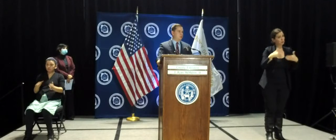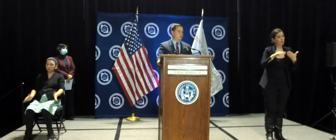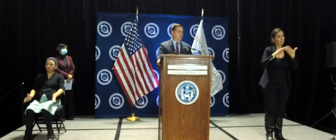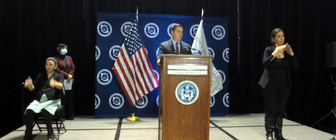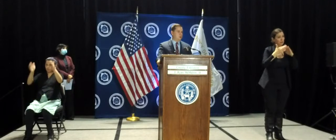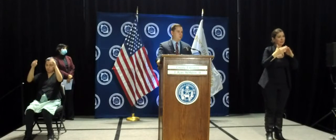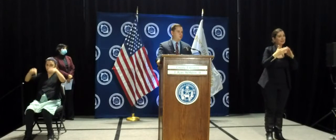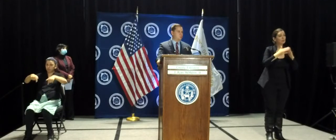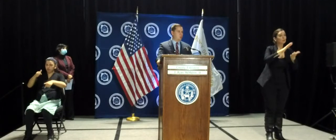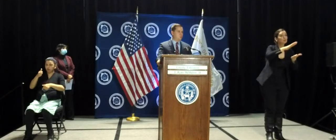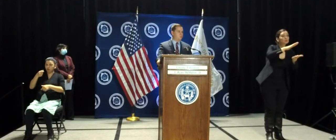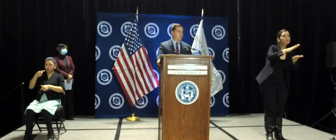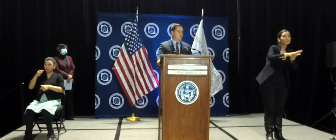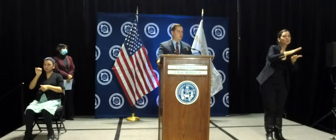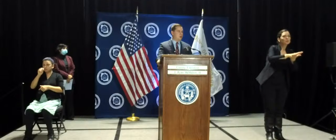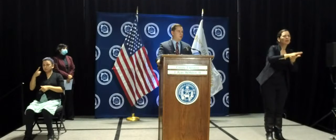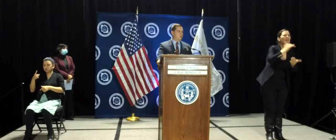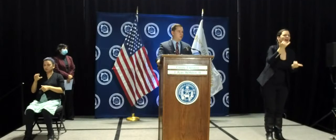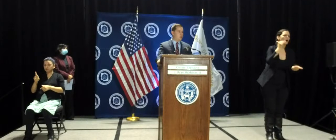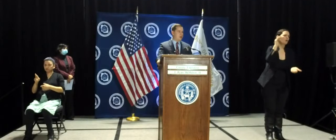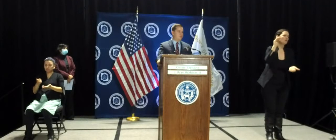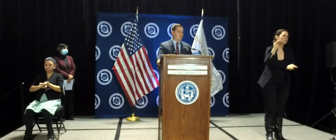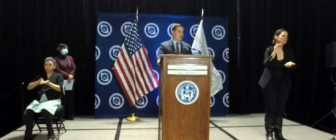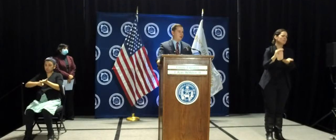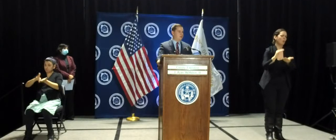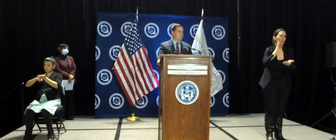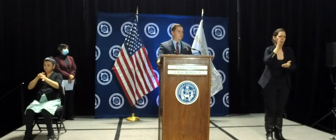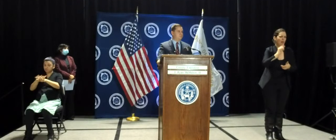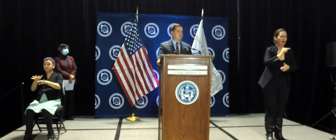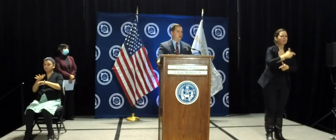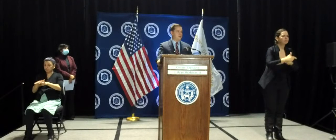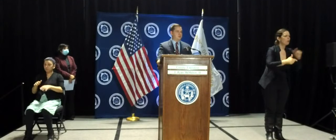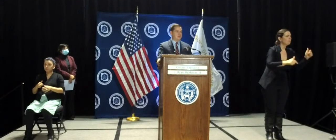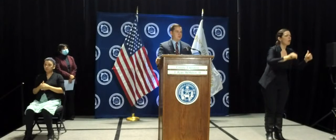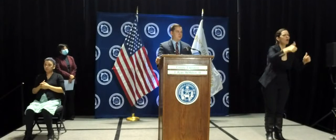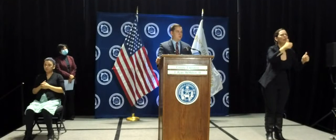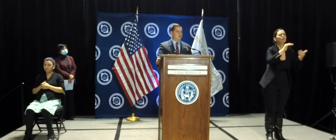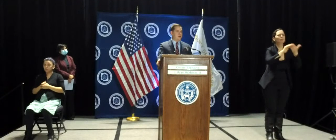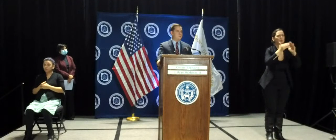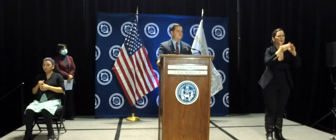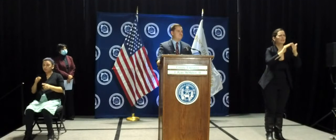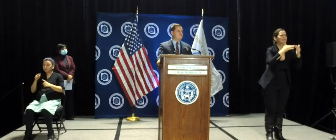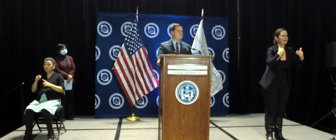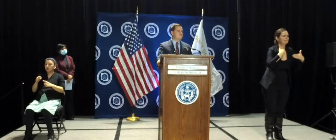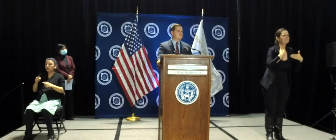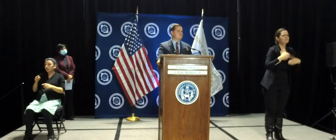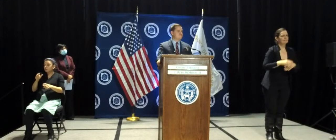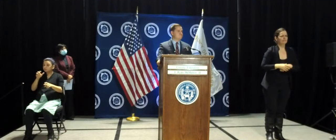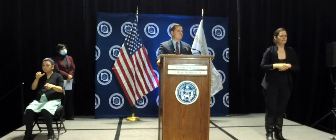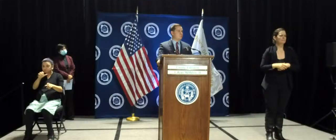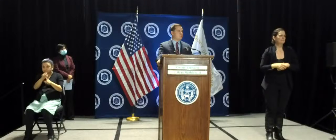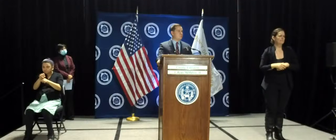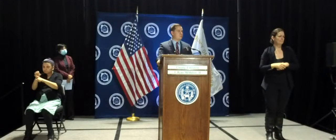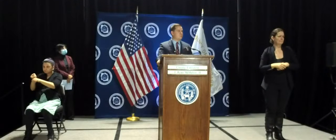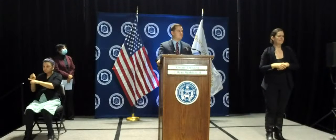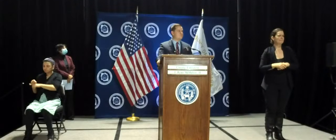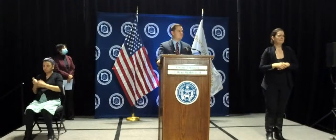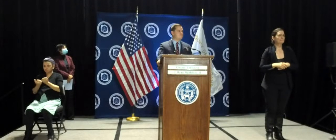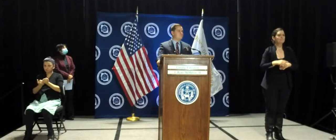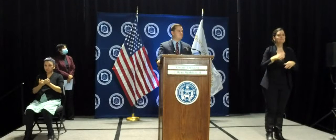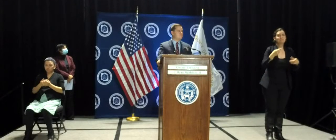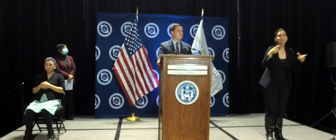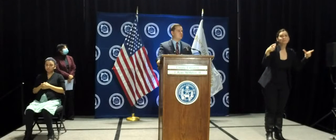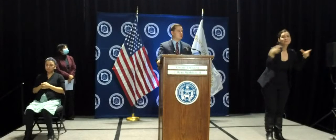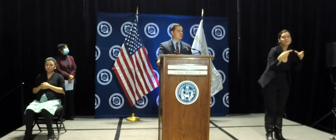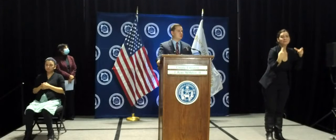the community much more doing that. We have to find it. You can't isolate it if you don't find it. With more case